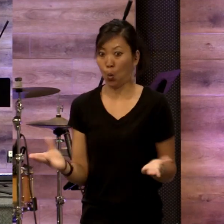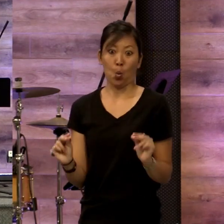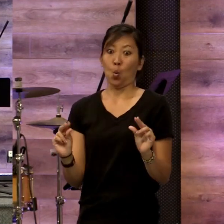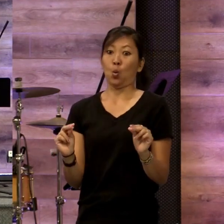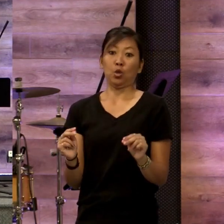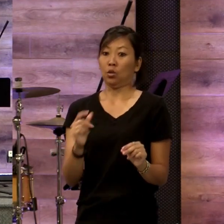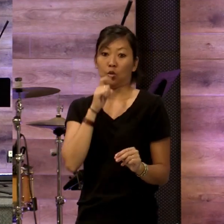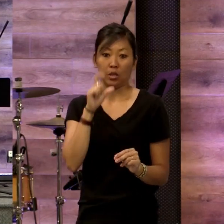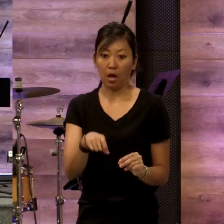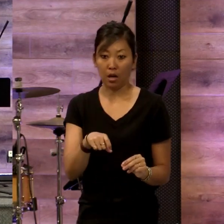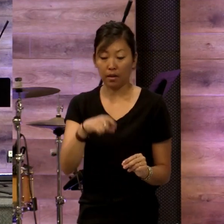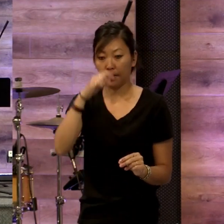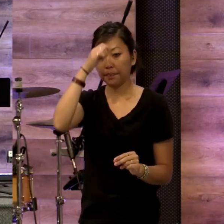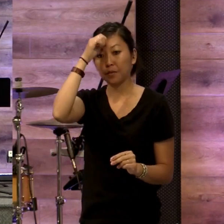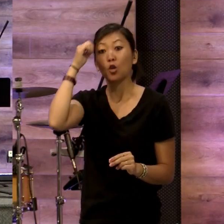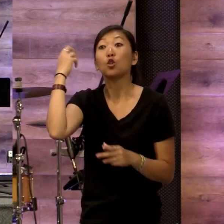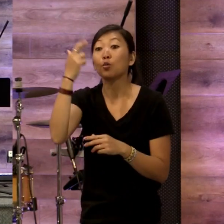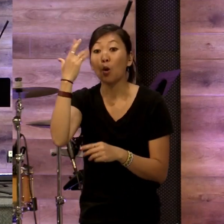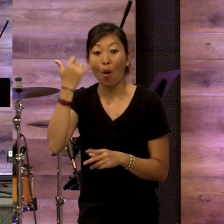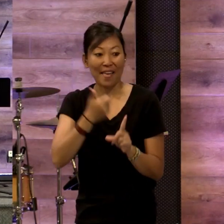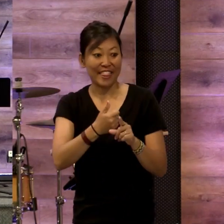There's a reason David and his men are fleeing.